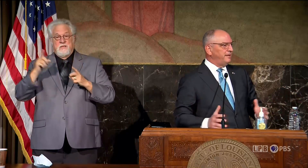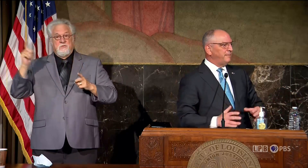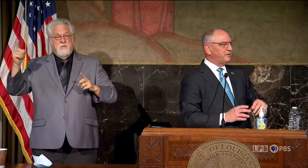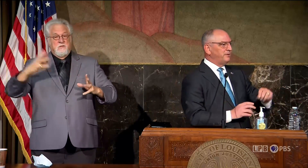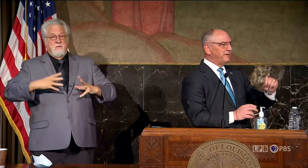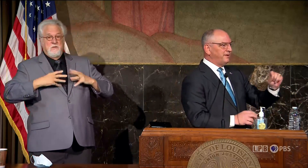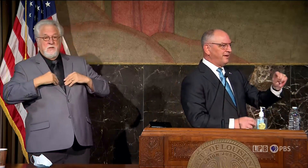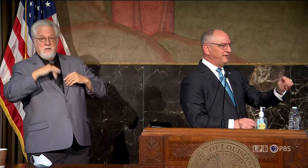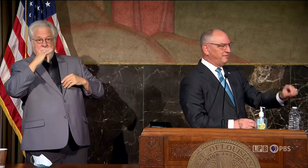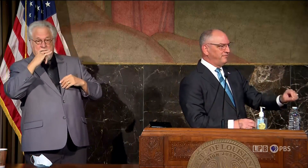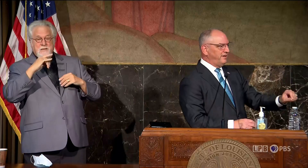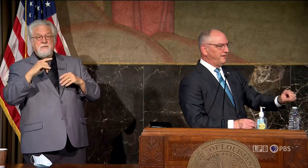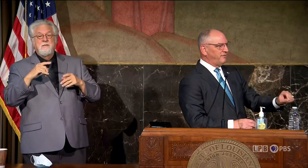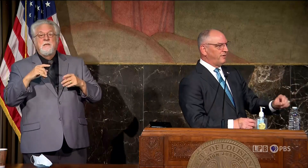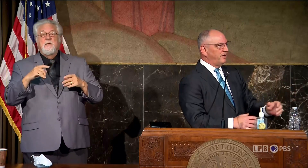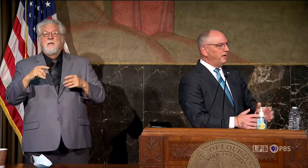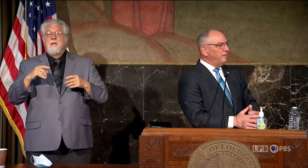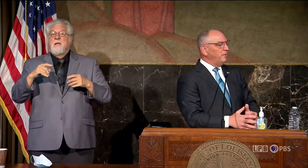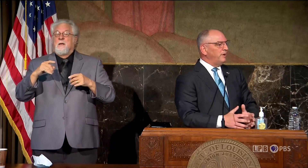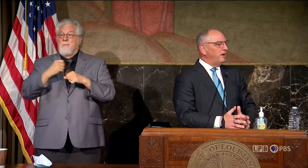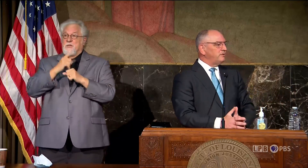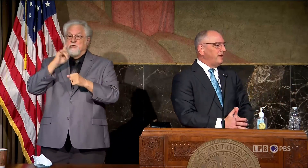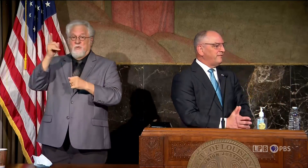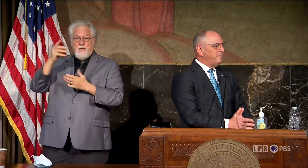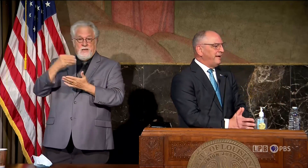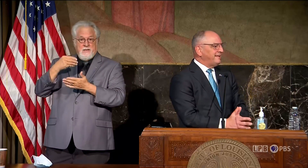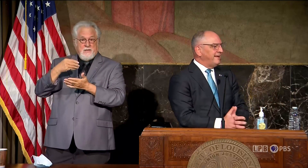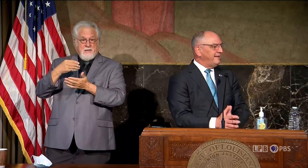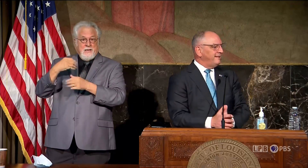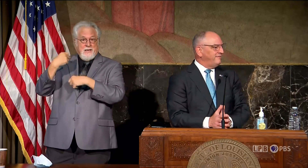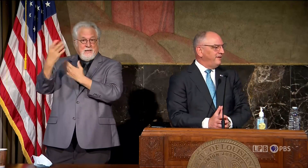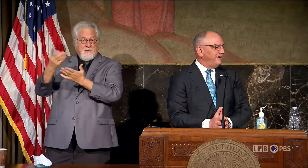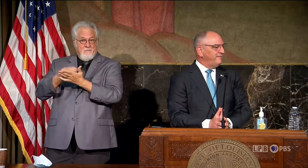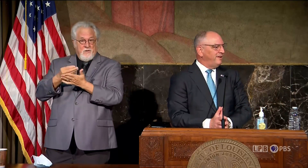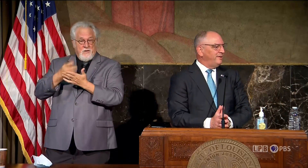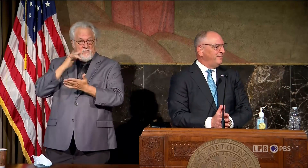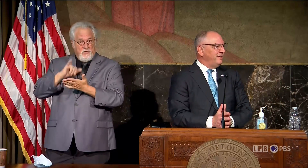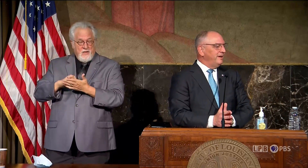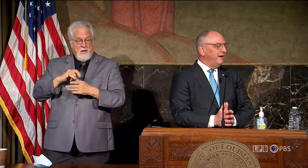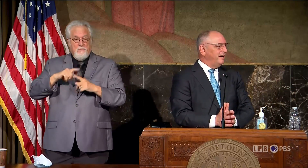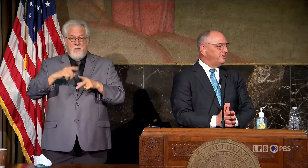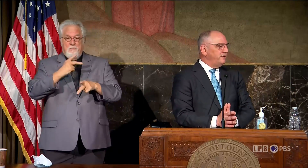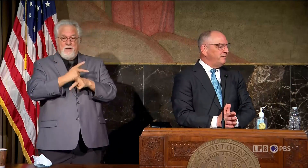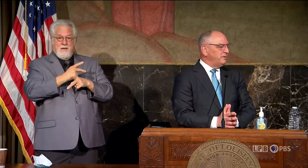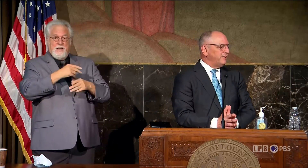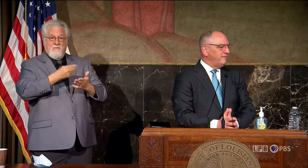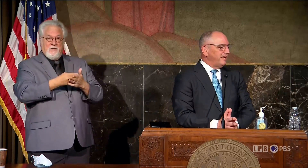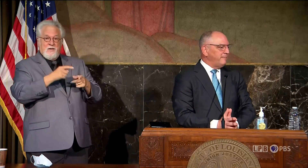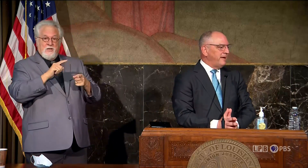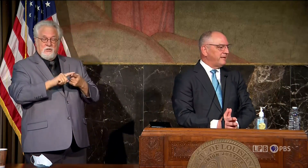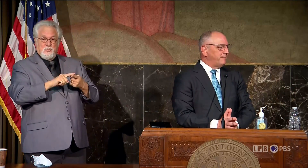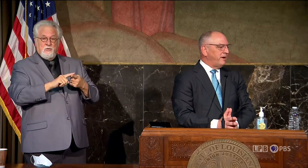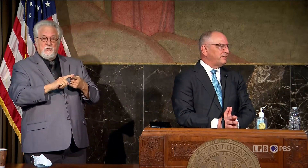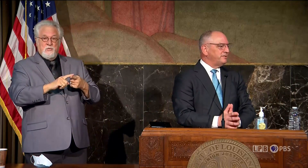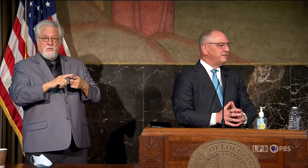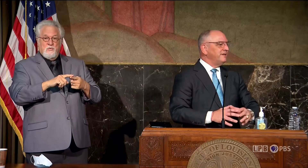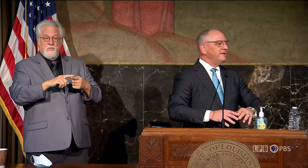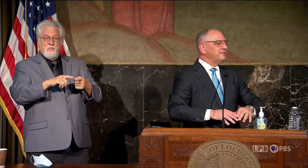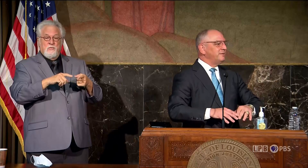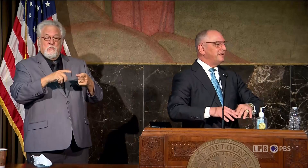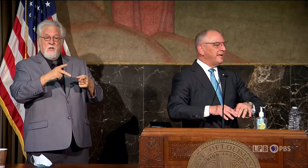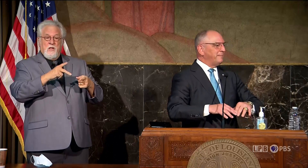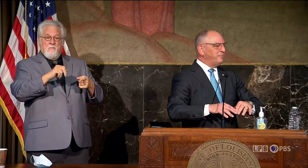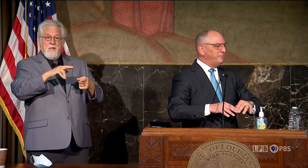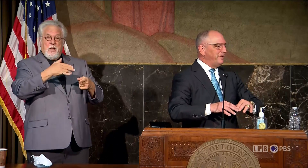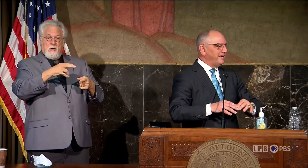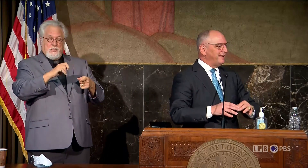kids need to make sure that they're getting some funding for it, but we also have to maintain the funding flow to the most heavily impacted parishes